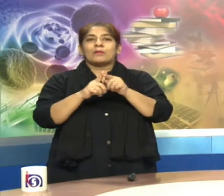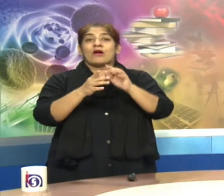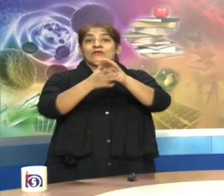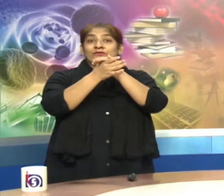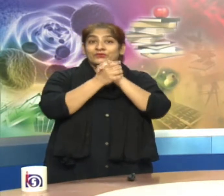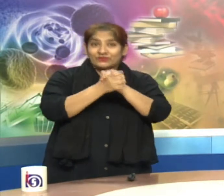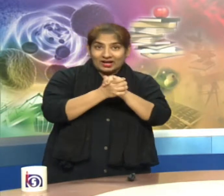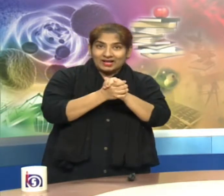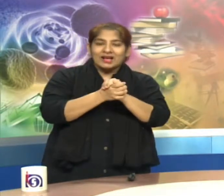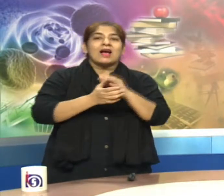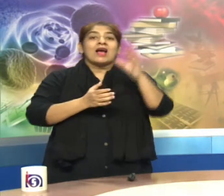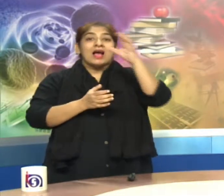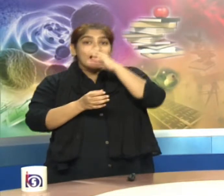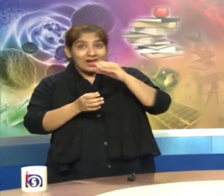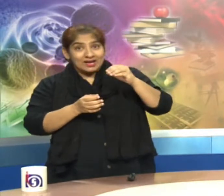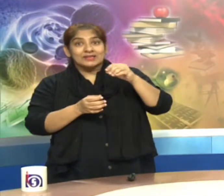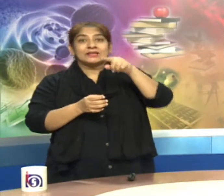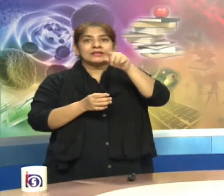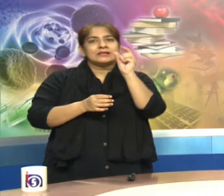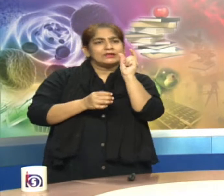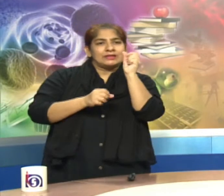Another benefit is